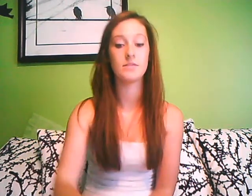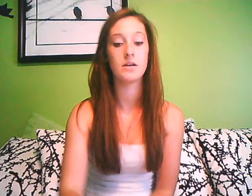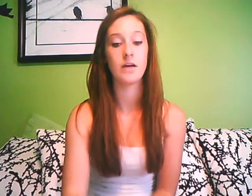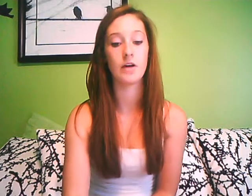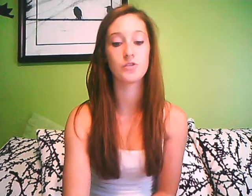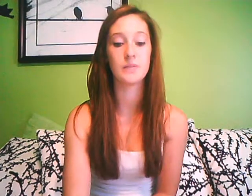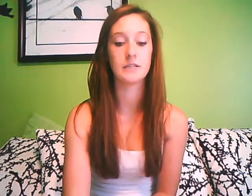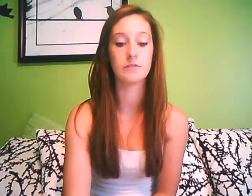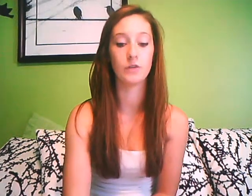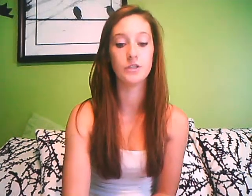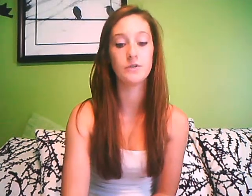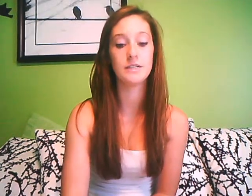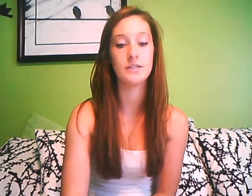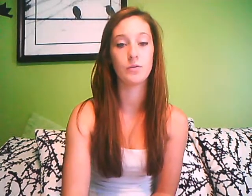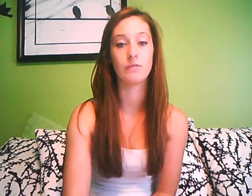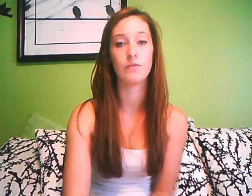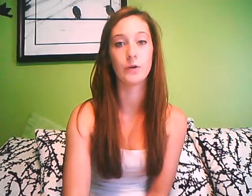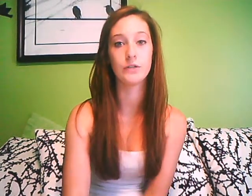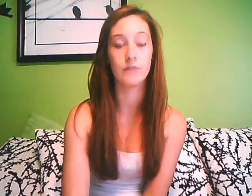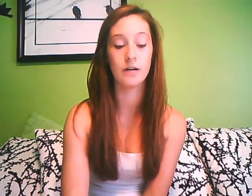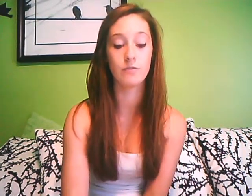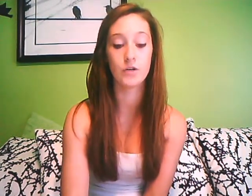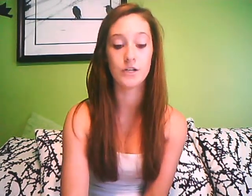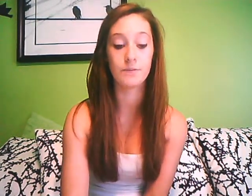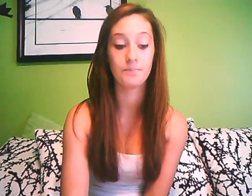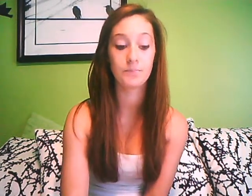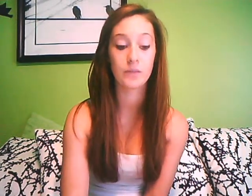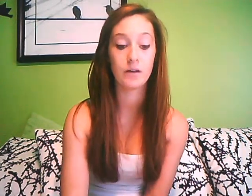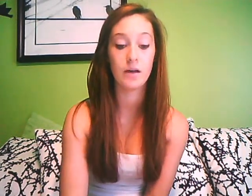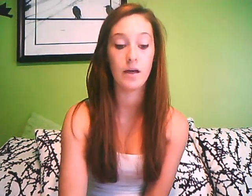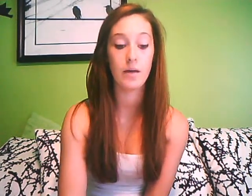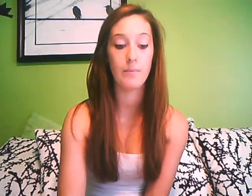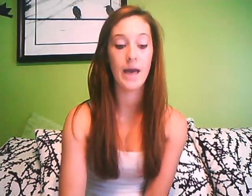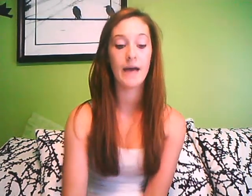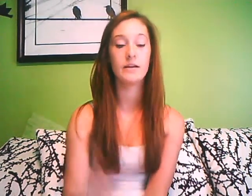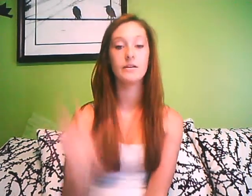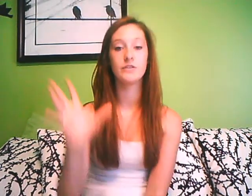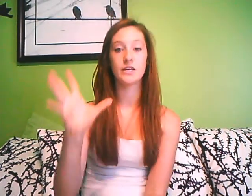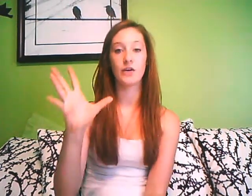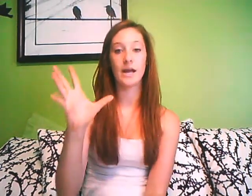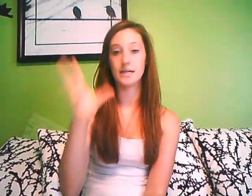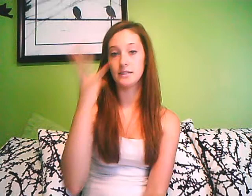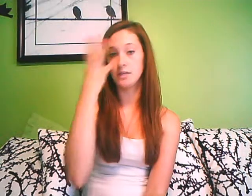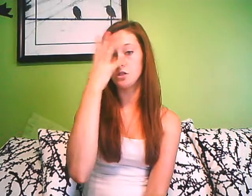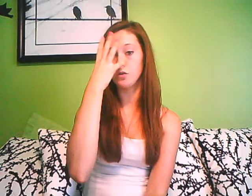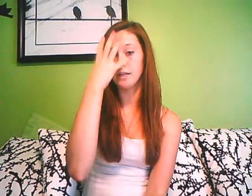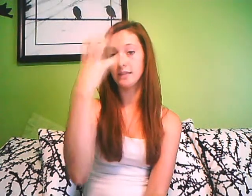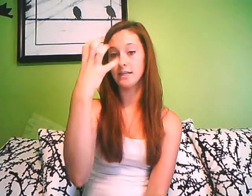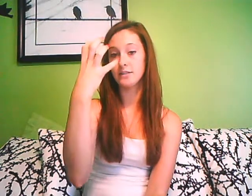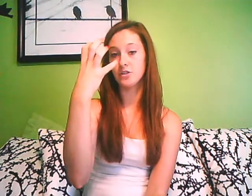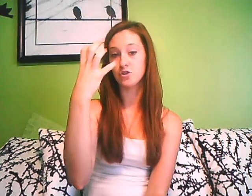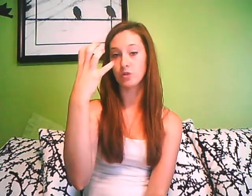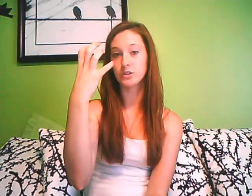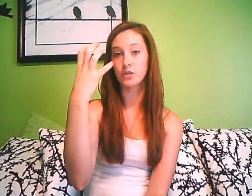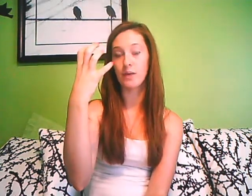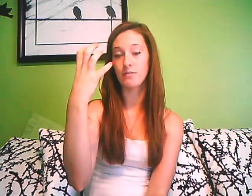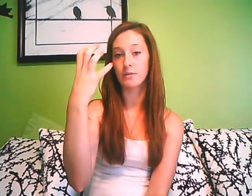That also means fortuitous or fortunate. Mad, you take your hand and you go like this and you scrunch it away from your face.